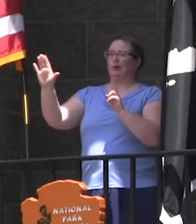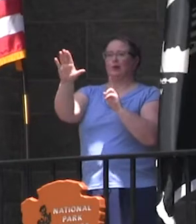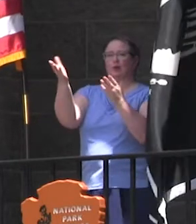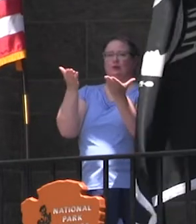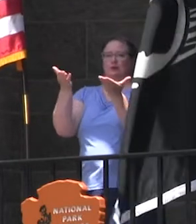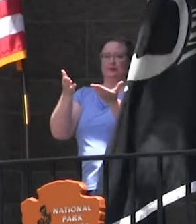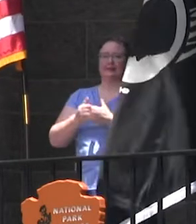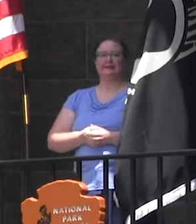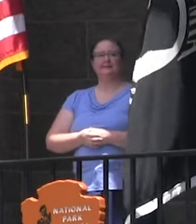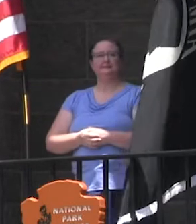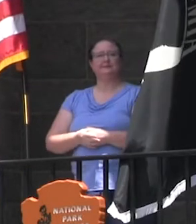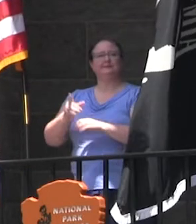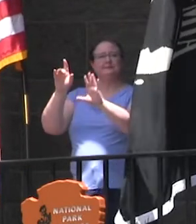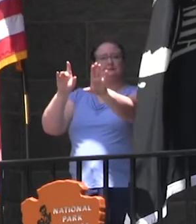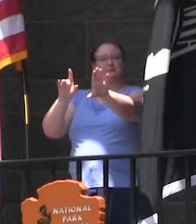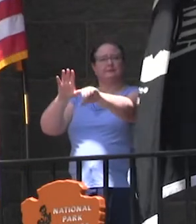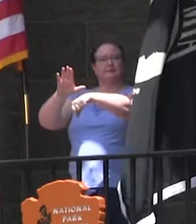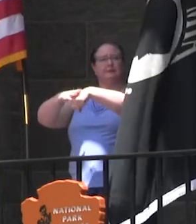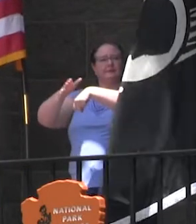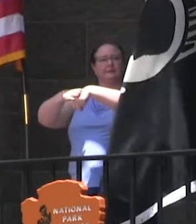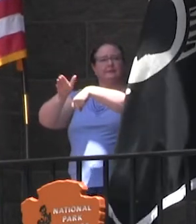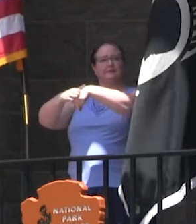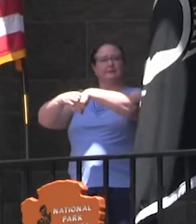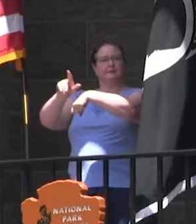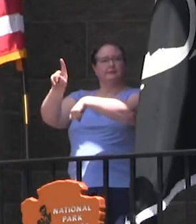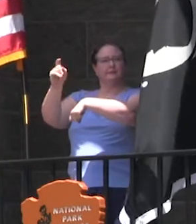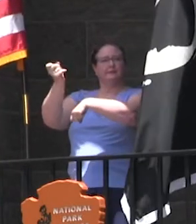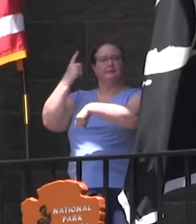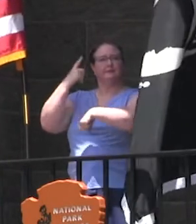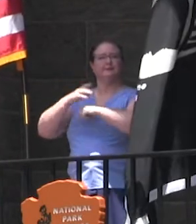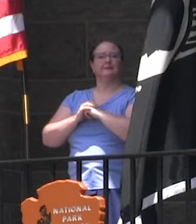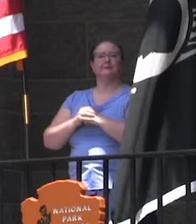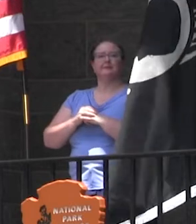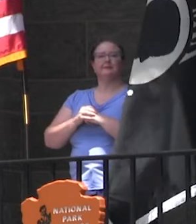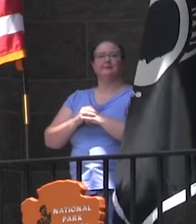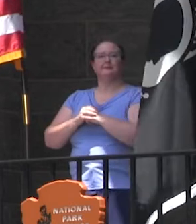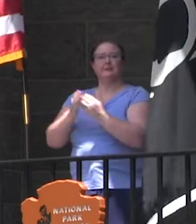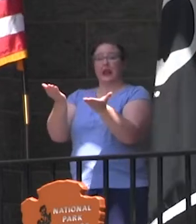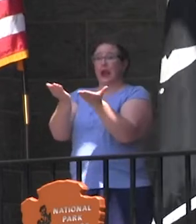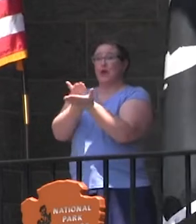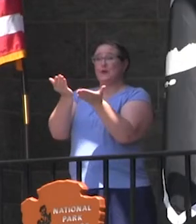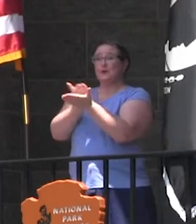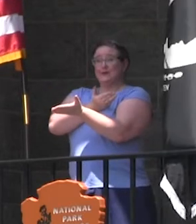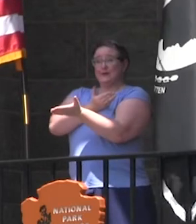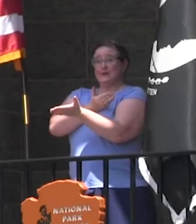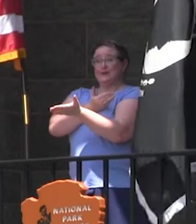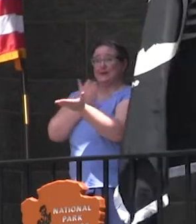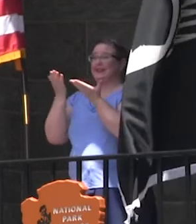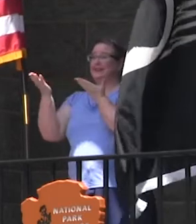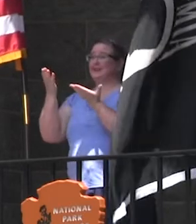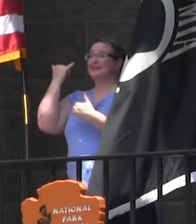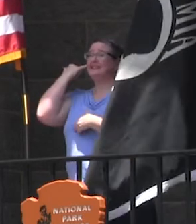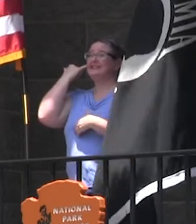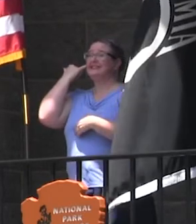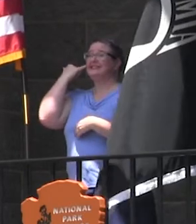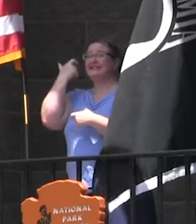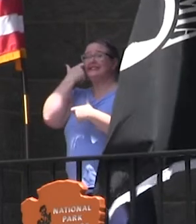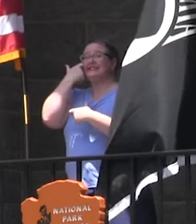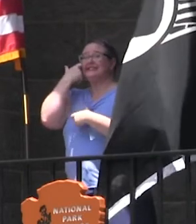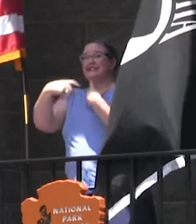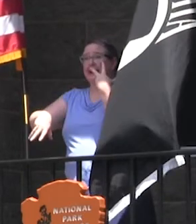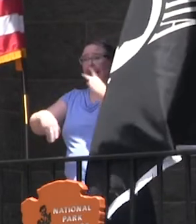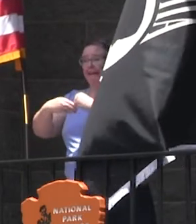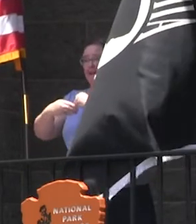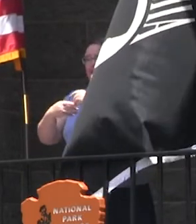service. Now there's one little caveat too, and that is, there's a new service since we last gathered for